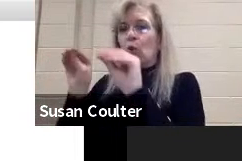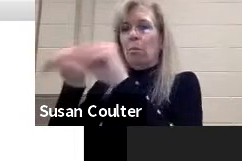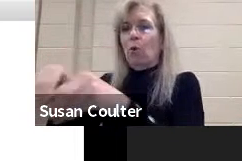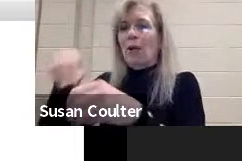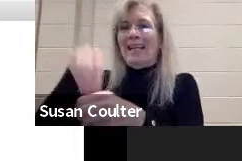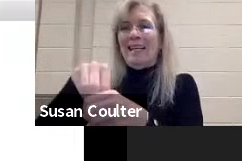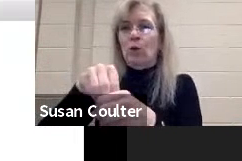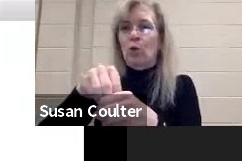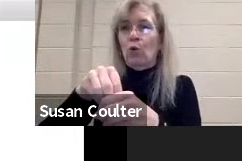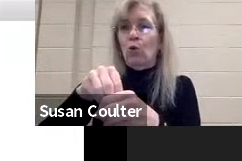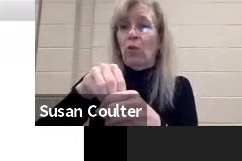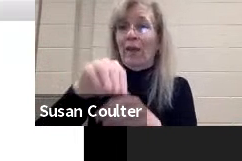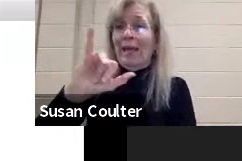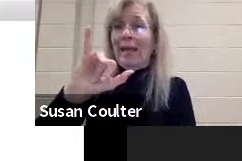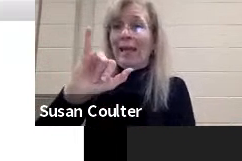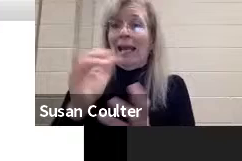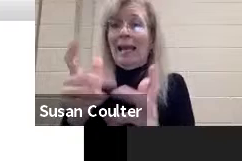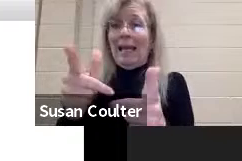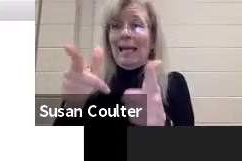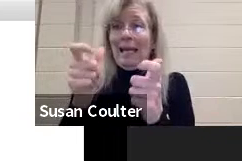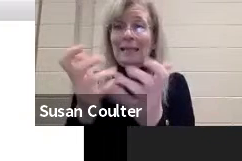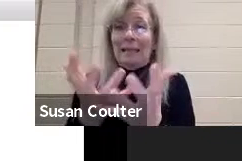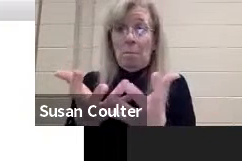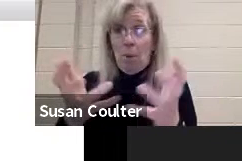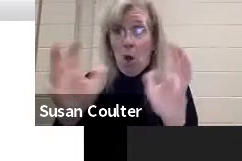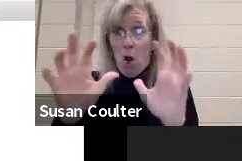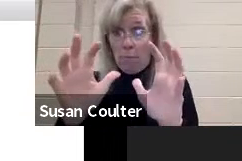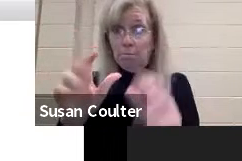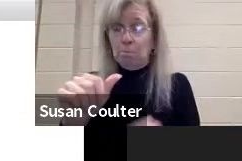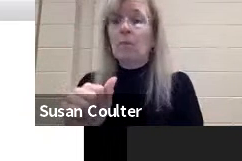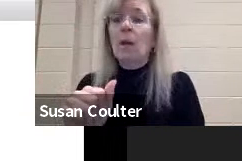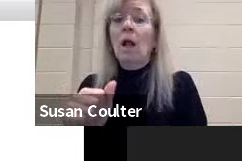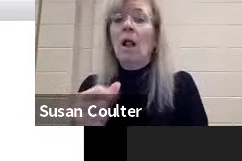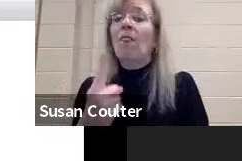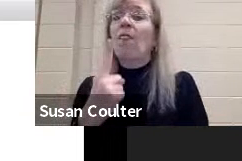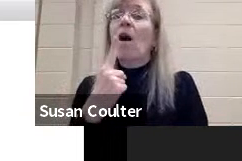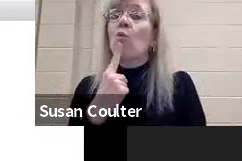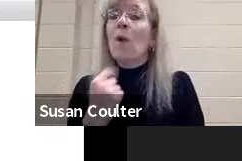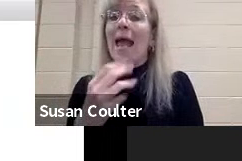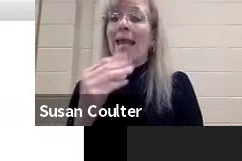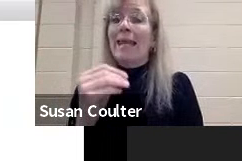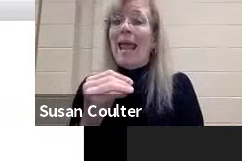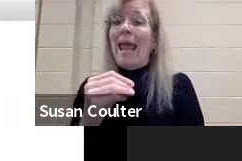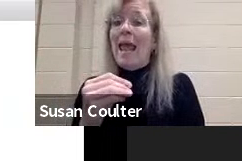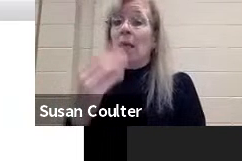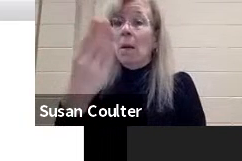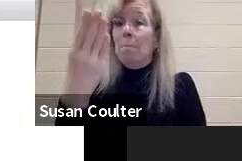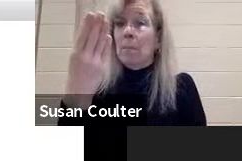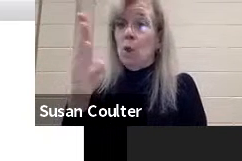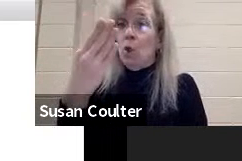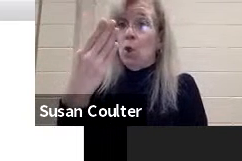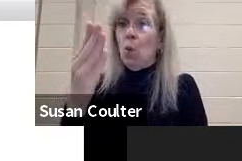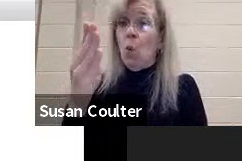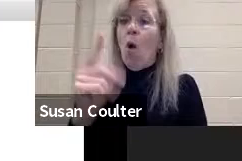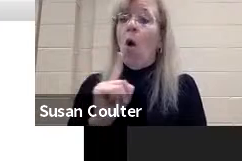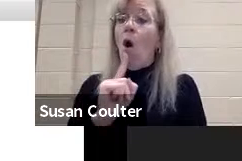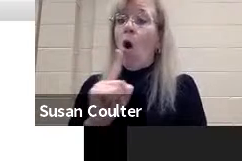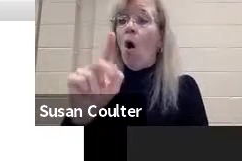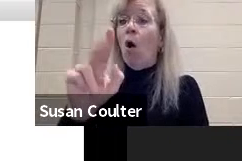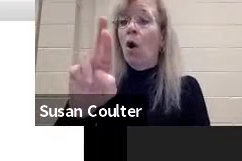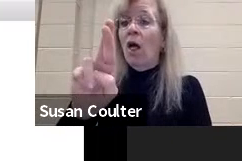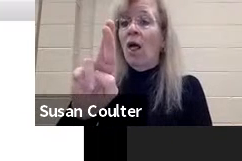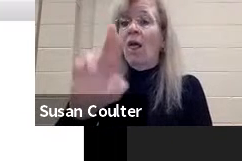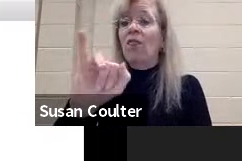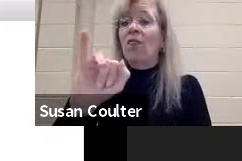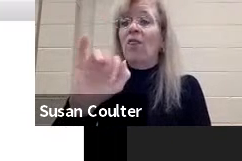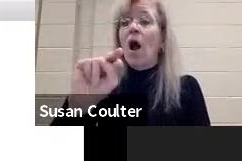easy to put into the Instant Pot. The red and blue